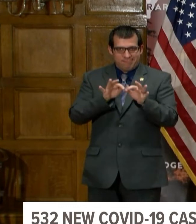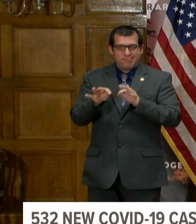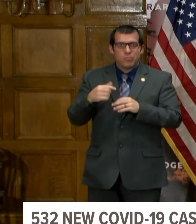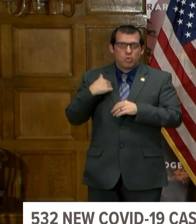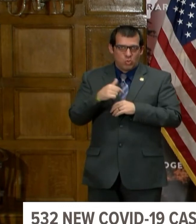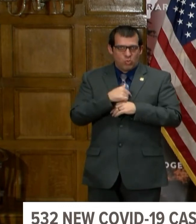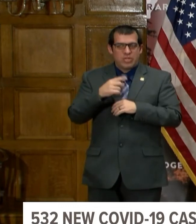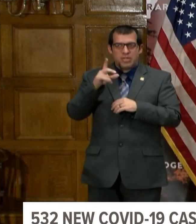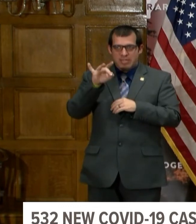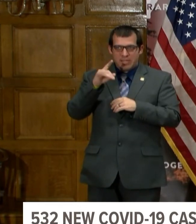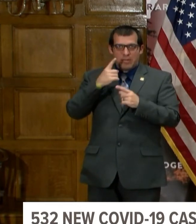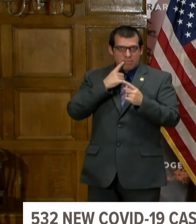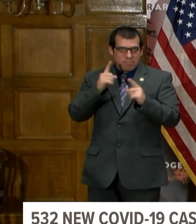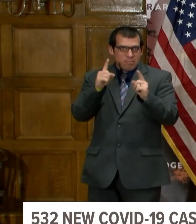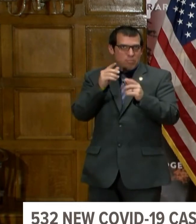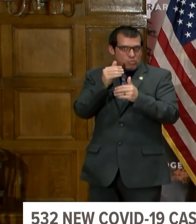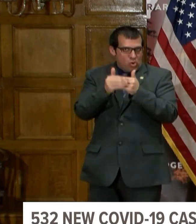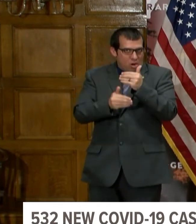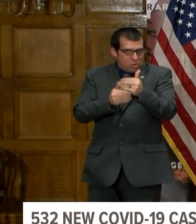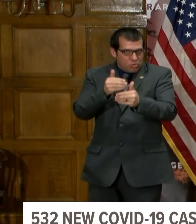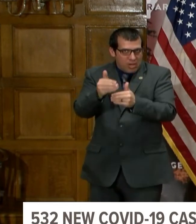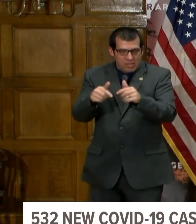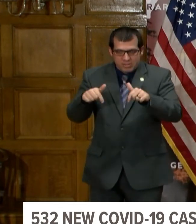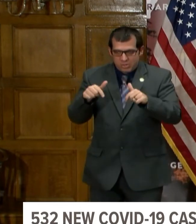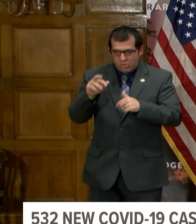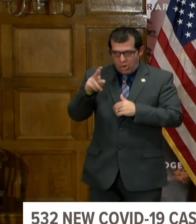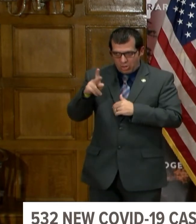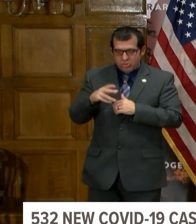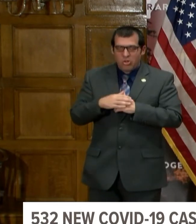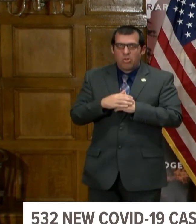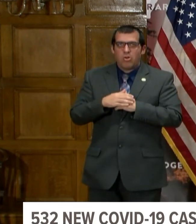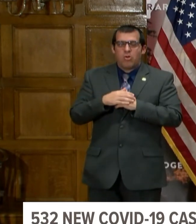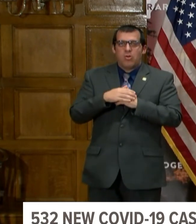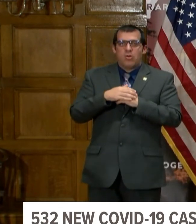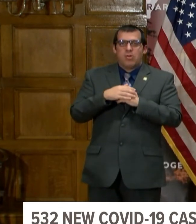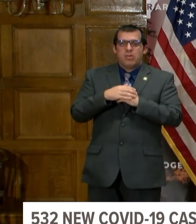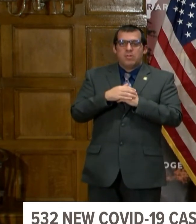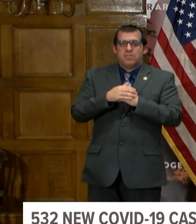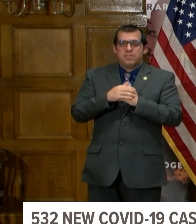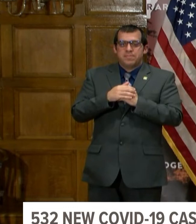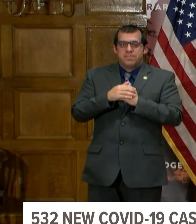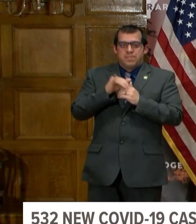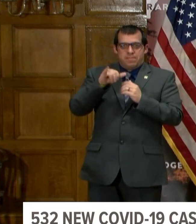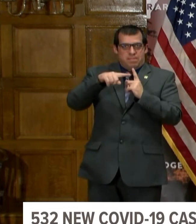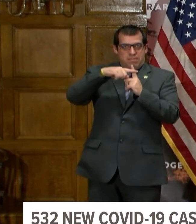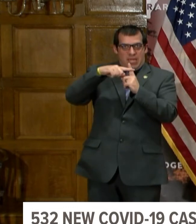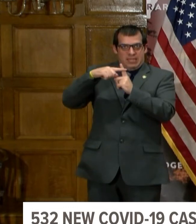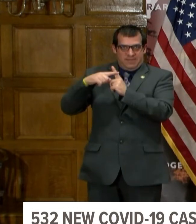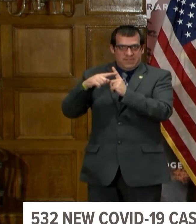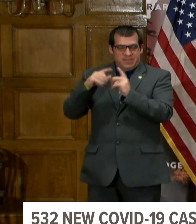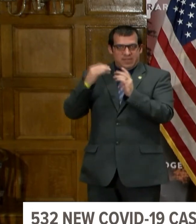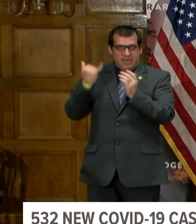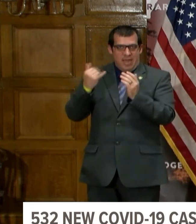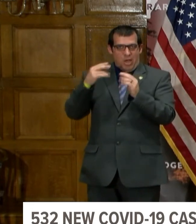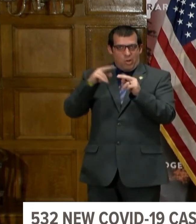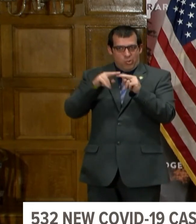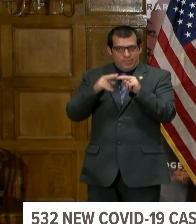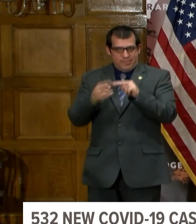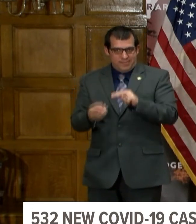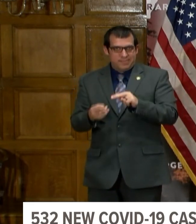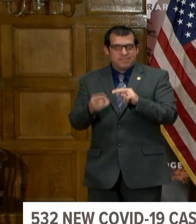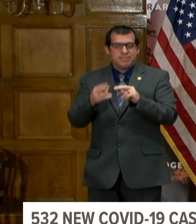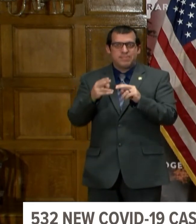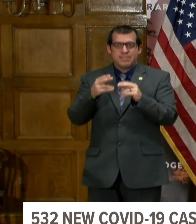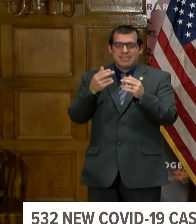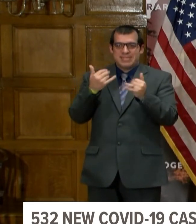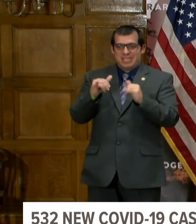have been making progress in Arkansas. In the positivity rate is declining. We're still in the